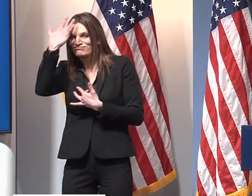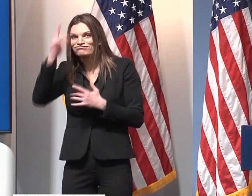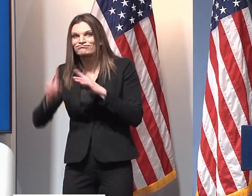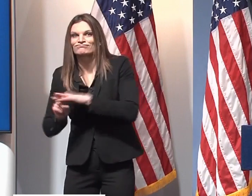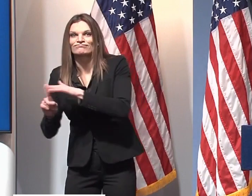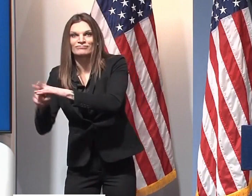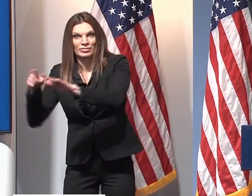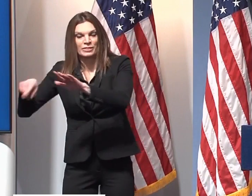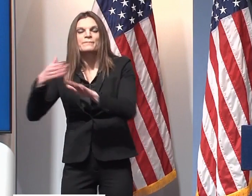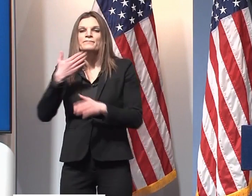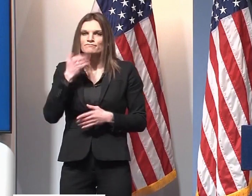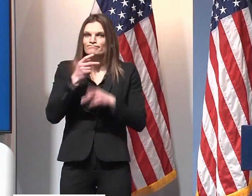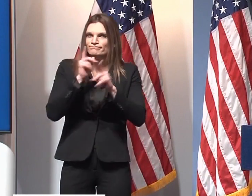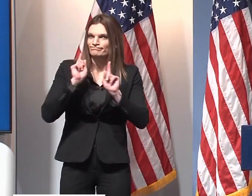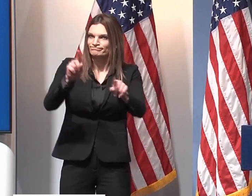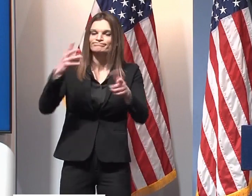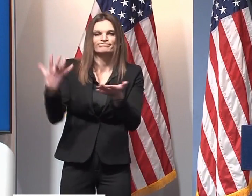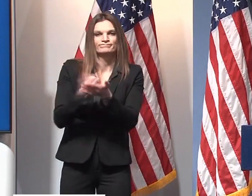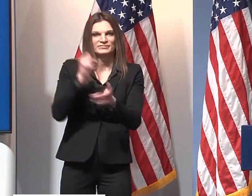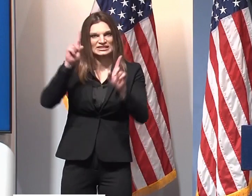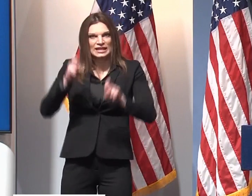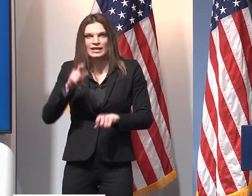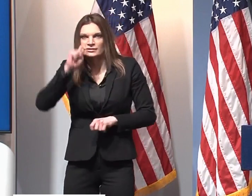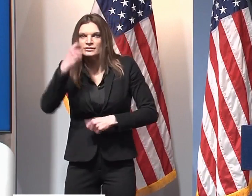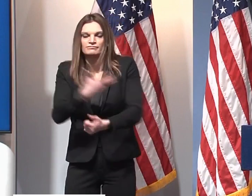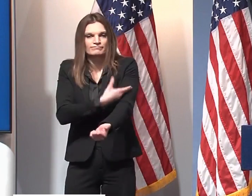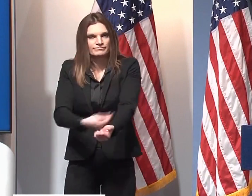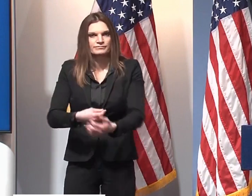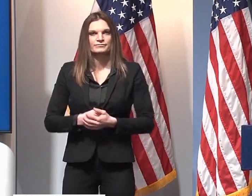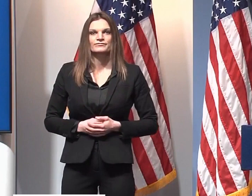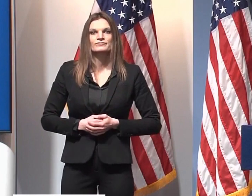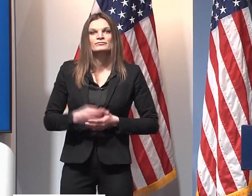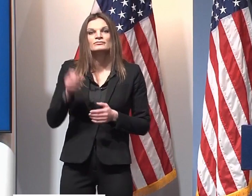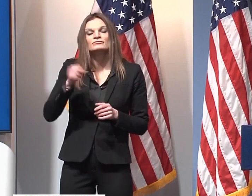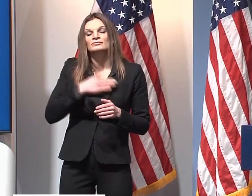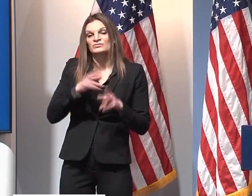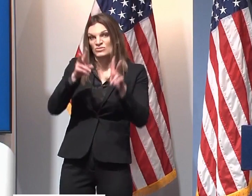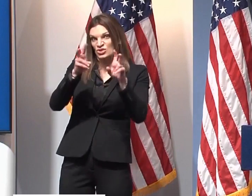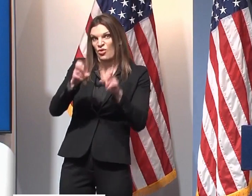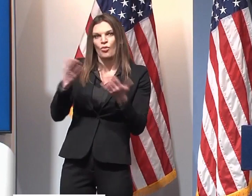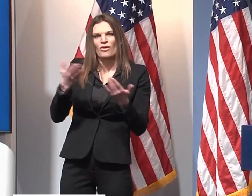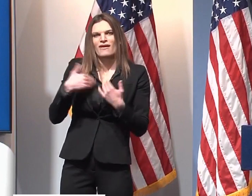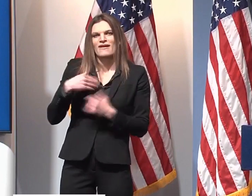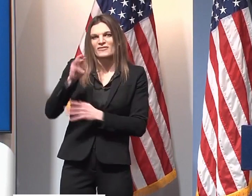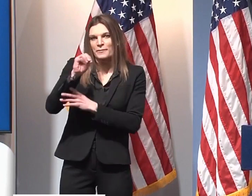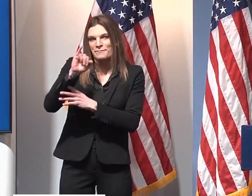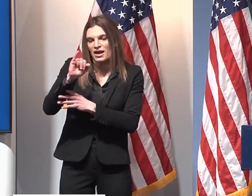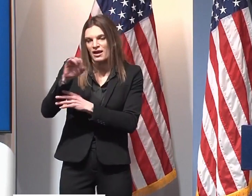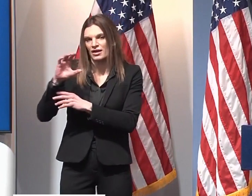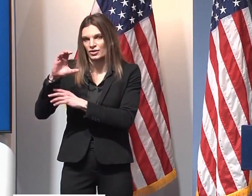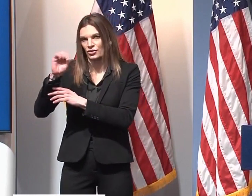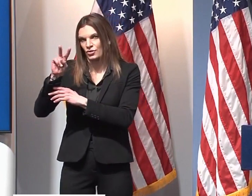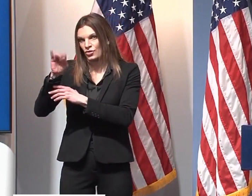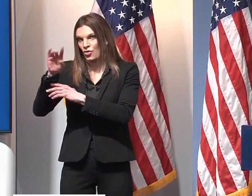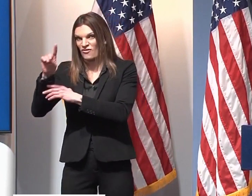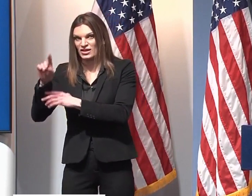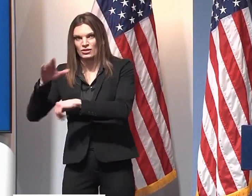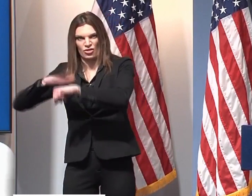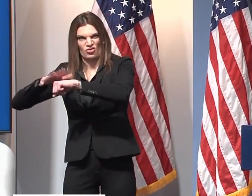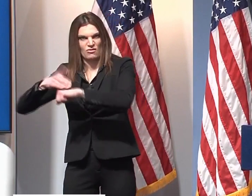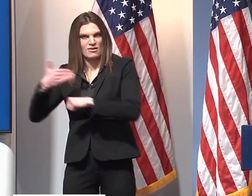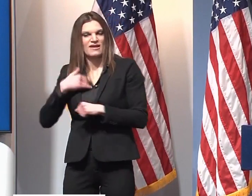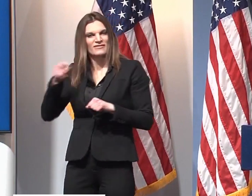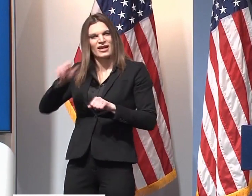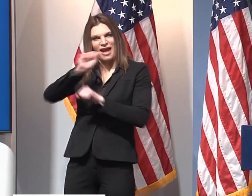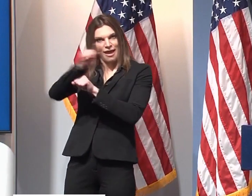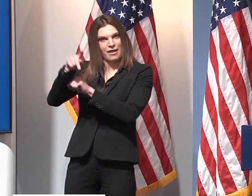You can also download our exposure notification app called My COVID Alert. This app will notify you